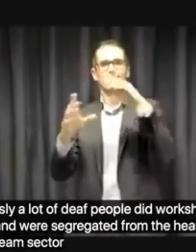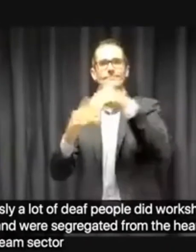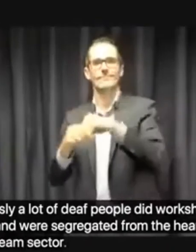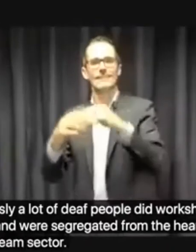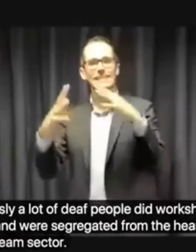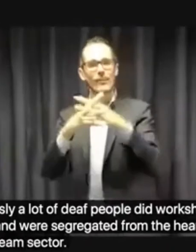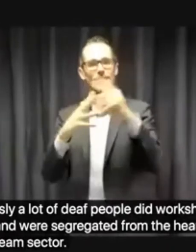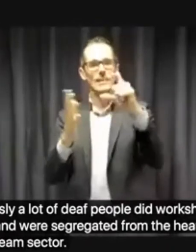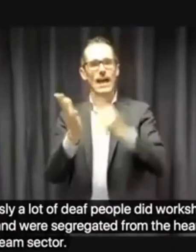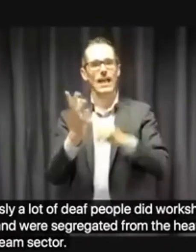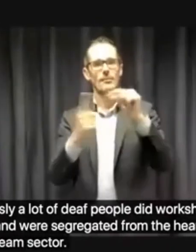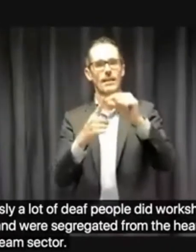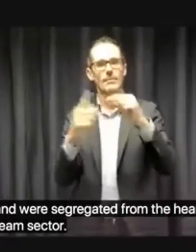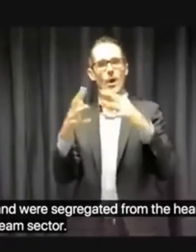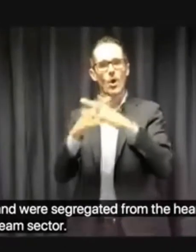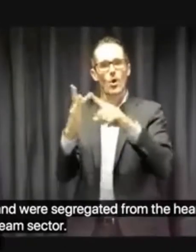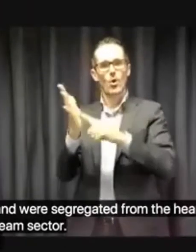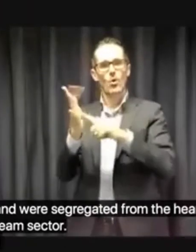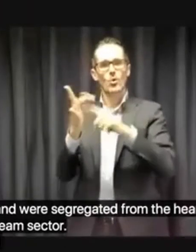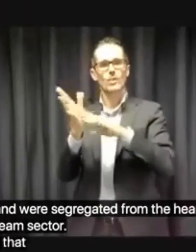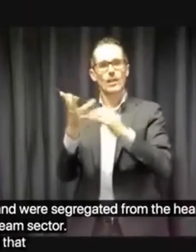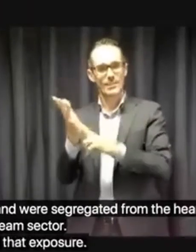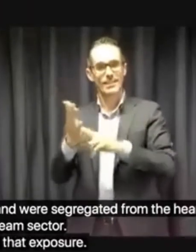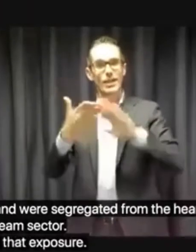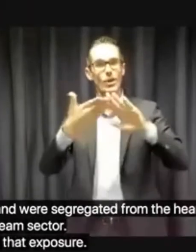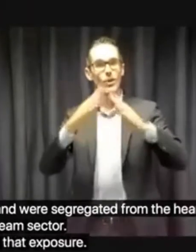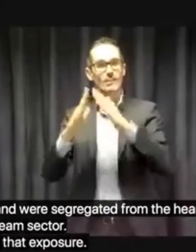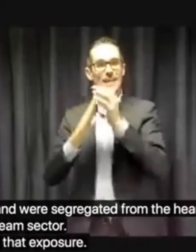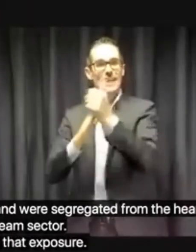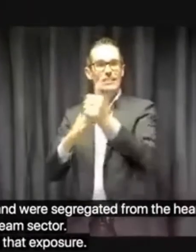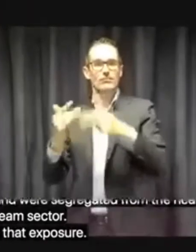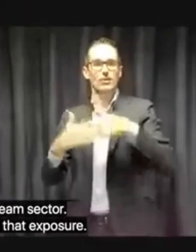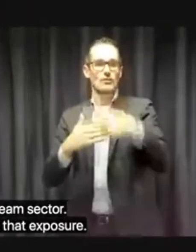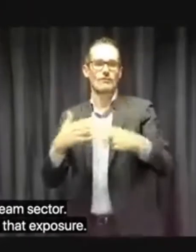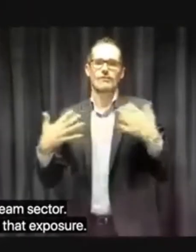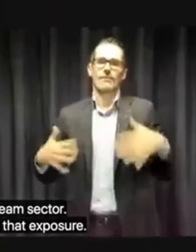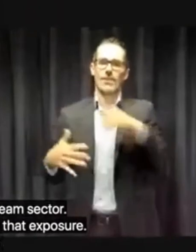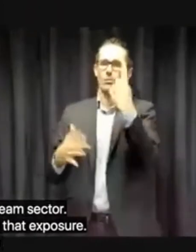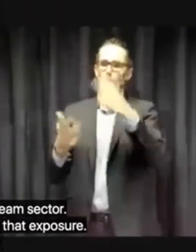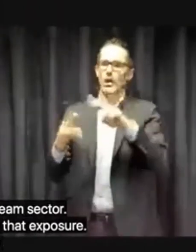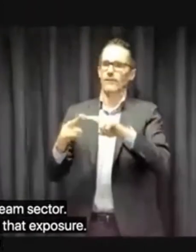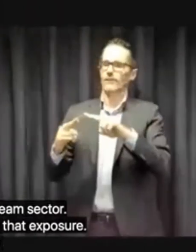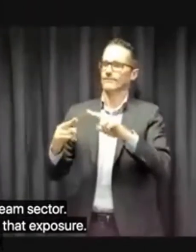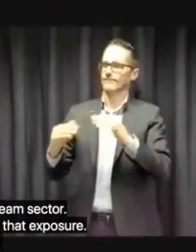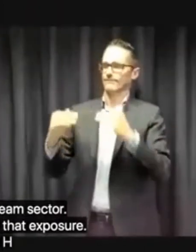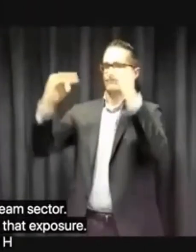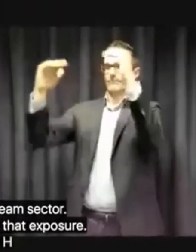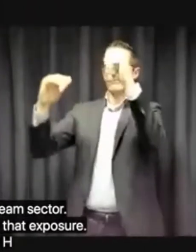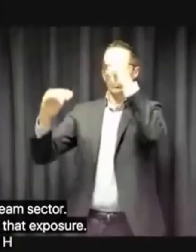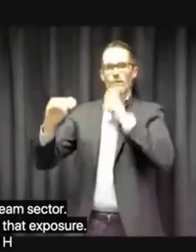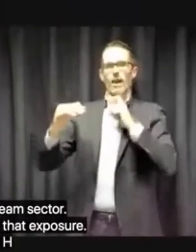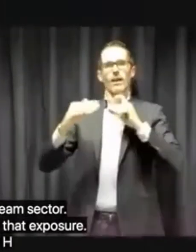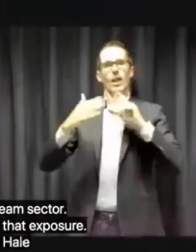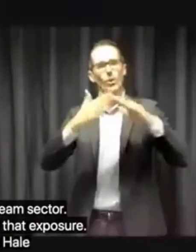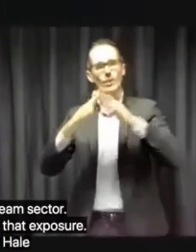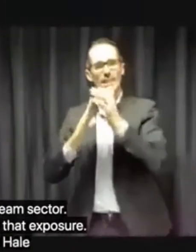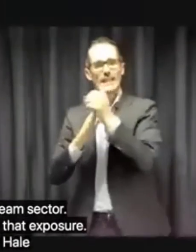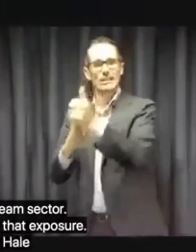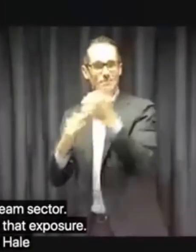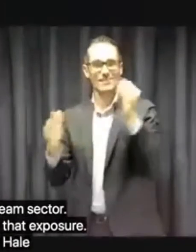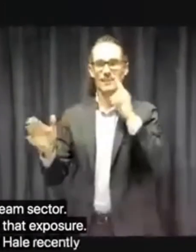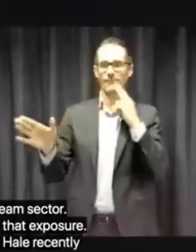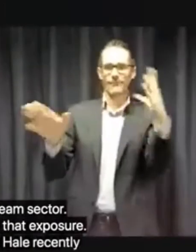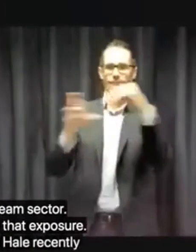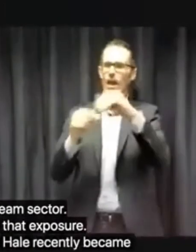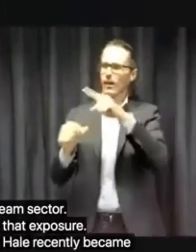Hale recently became involved in the Women's Sims Community Leadership Program, and that's a